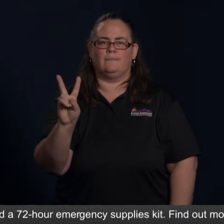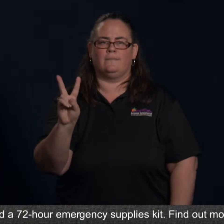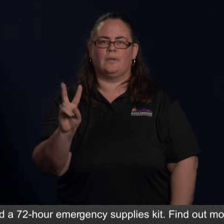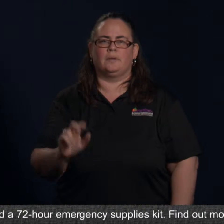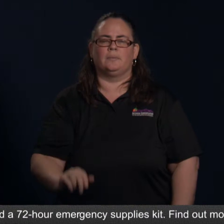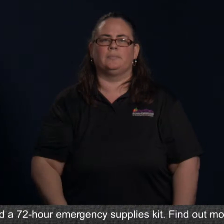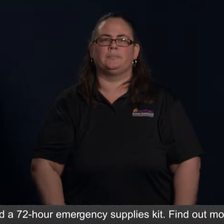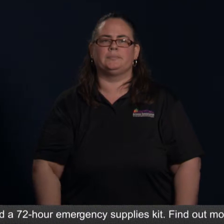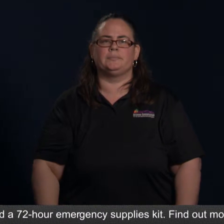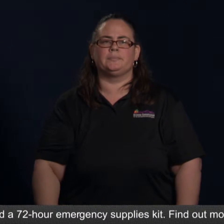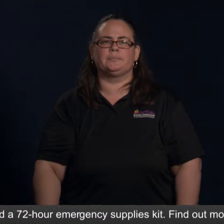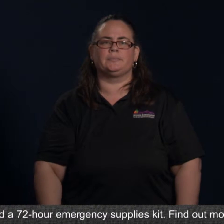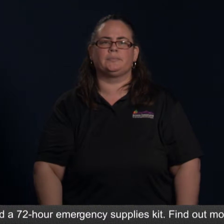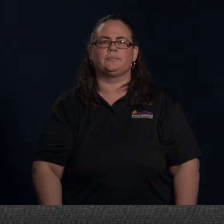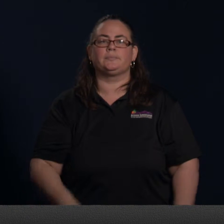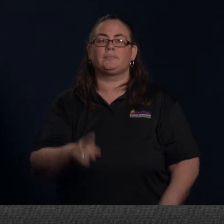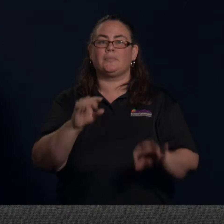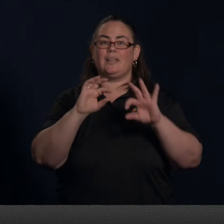www.ein.az.gov.